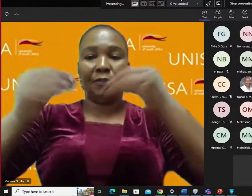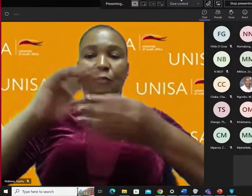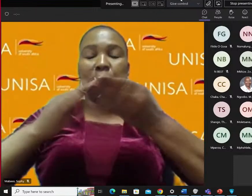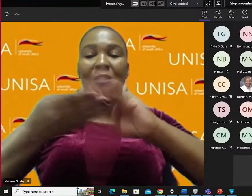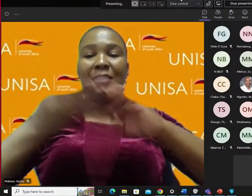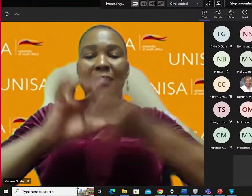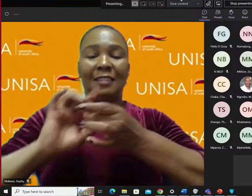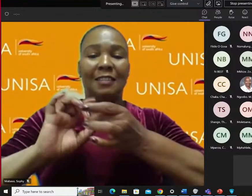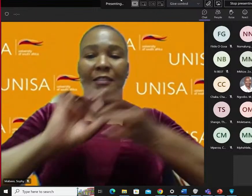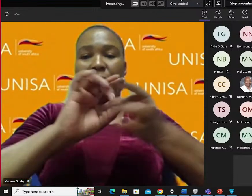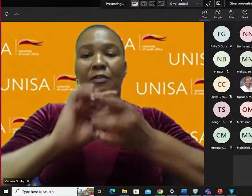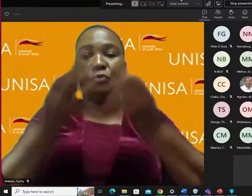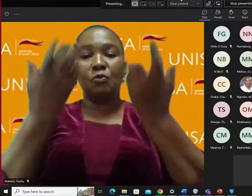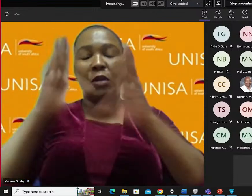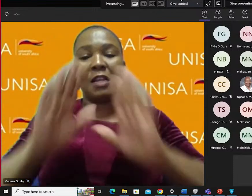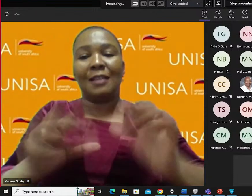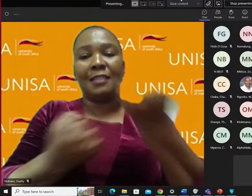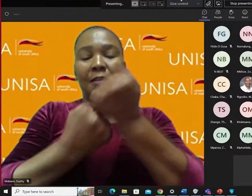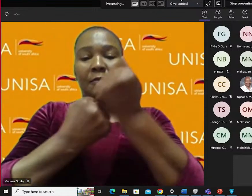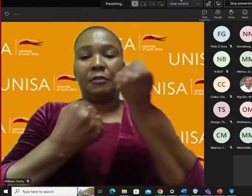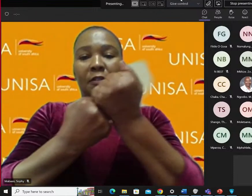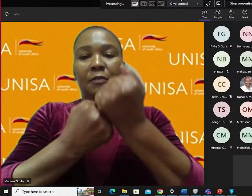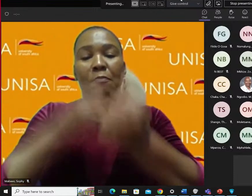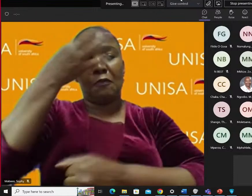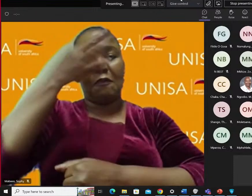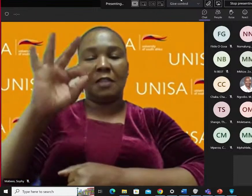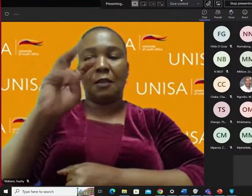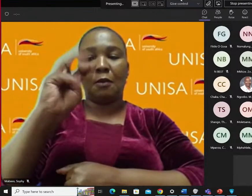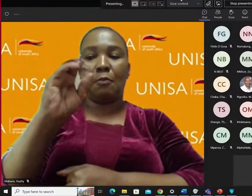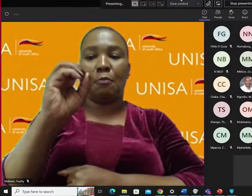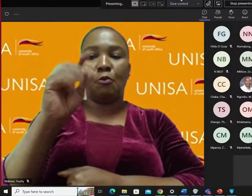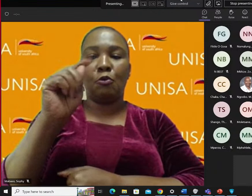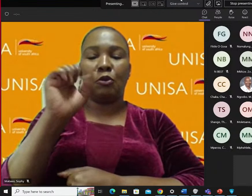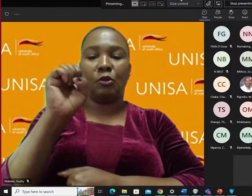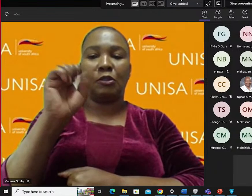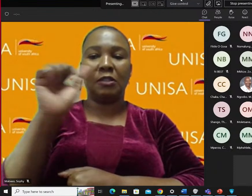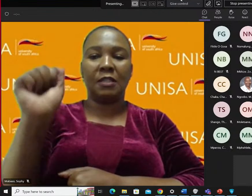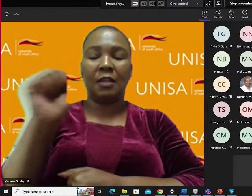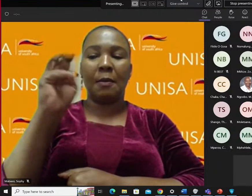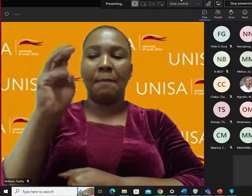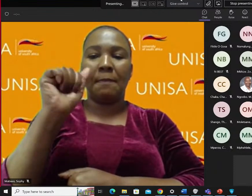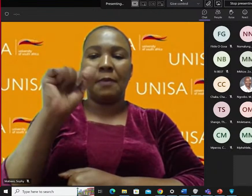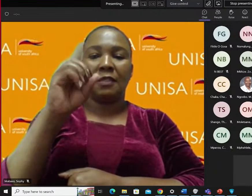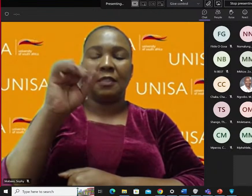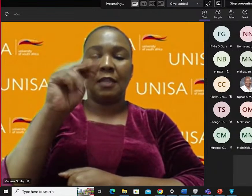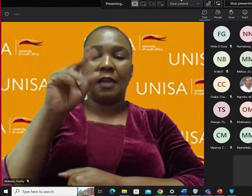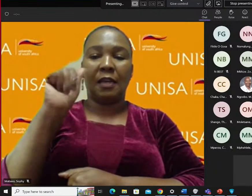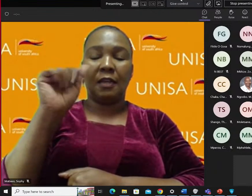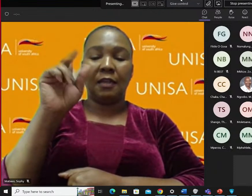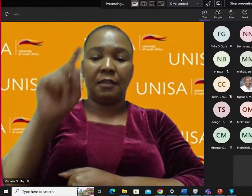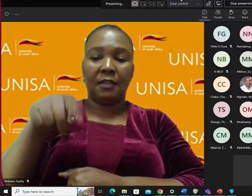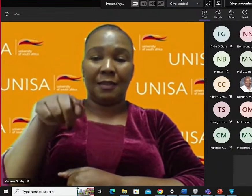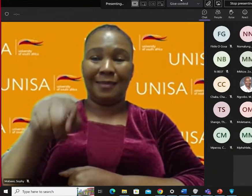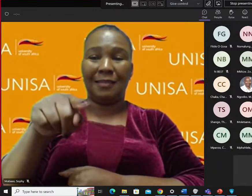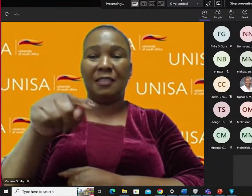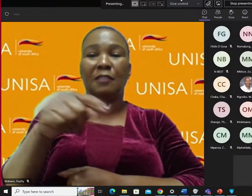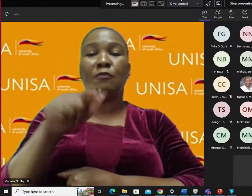Support, Prof. Motsamadikana, was the one who was supposed to deliver the opening and welcome